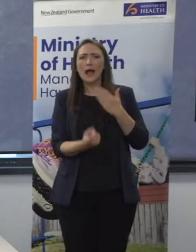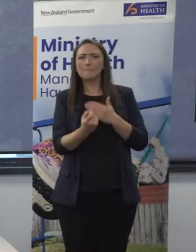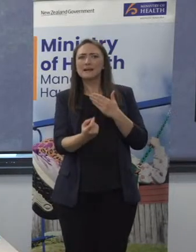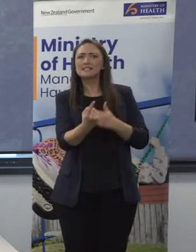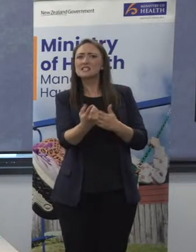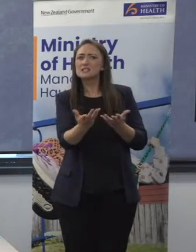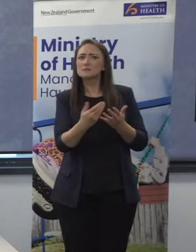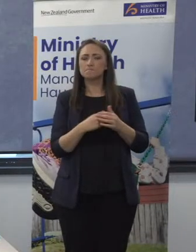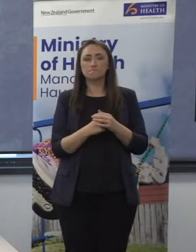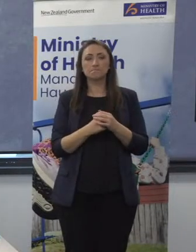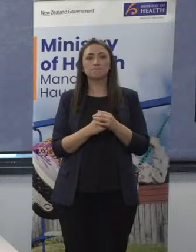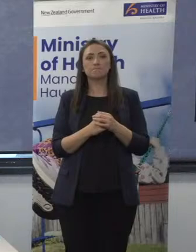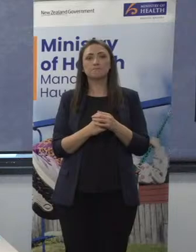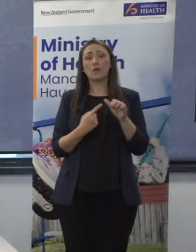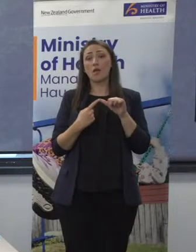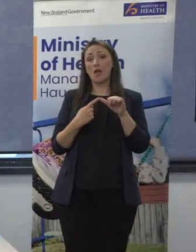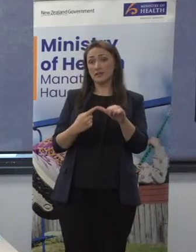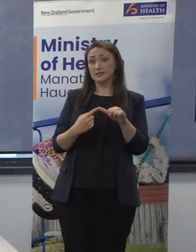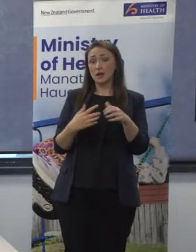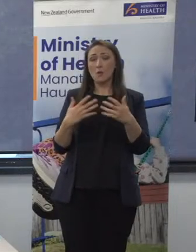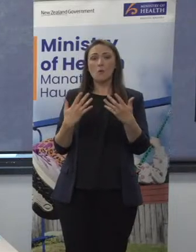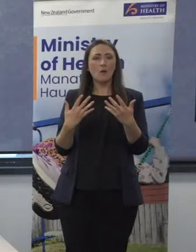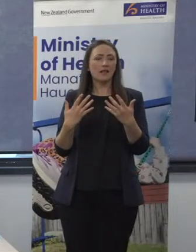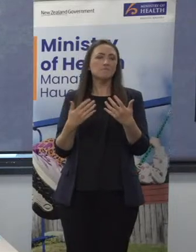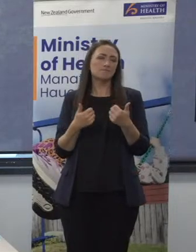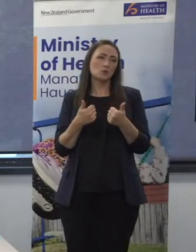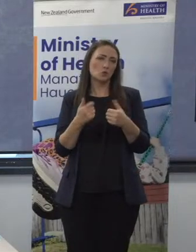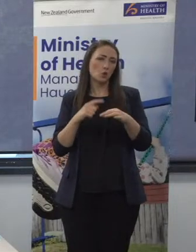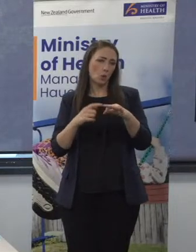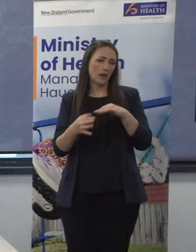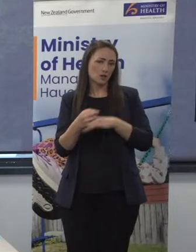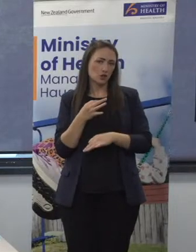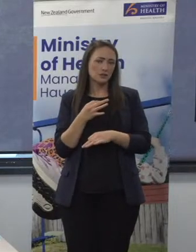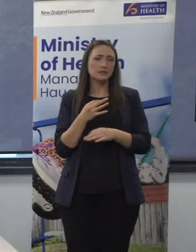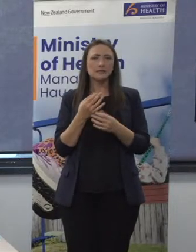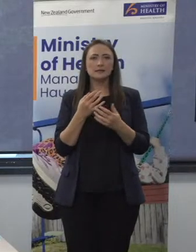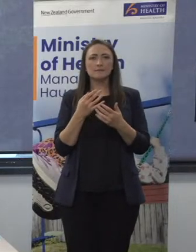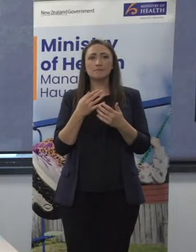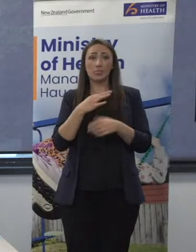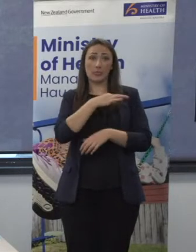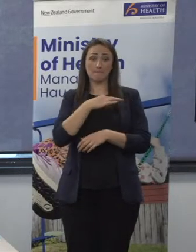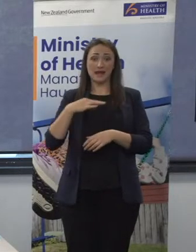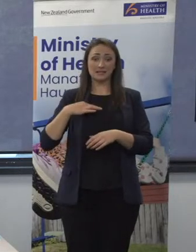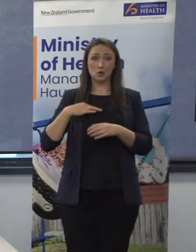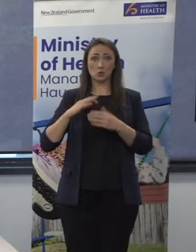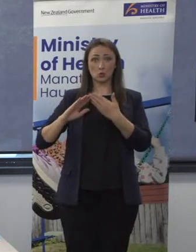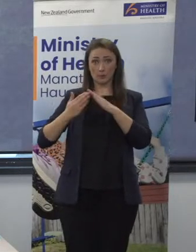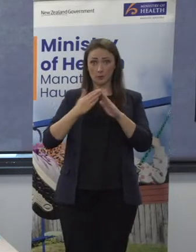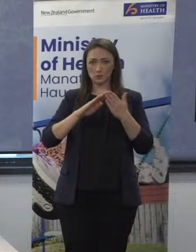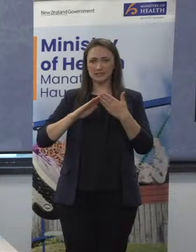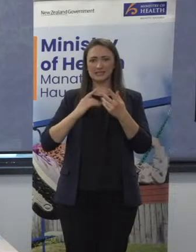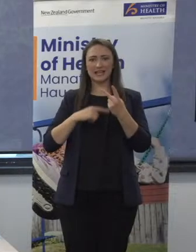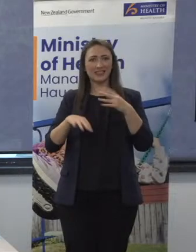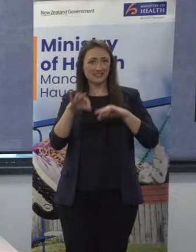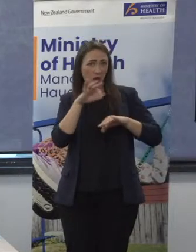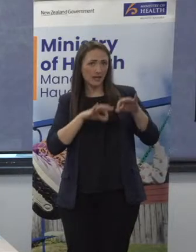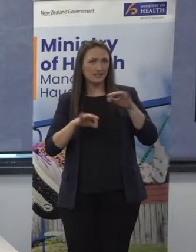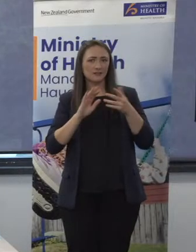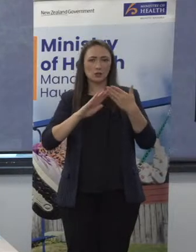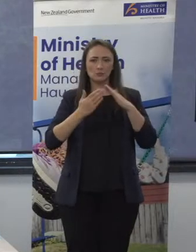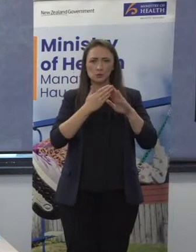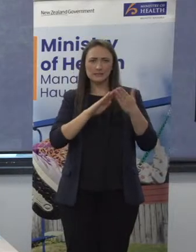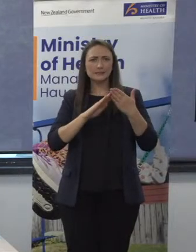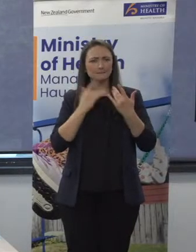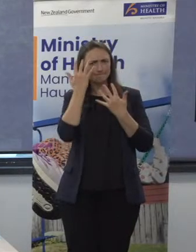it's a good question, and there is concern, I think, amongst the medical and scientific community that there may be long-standing damage